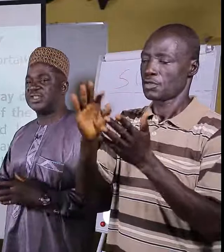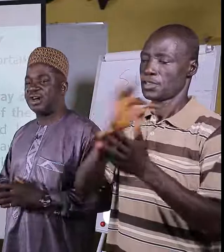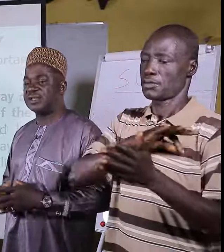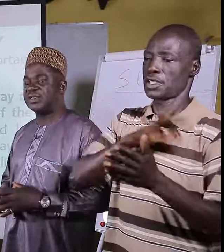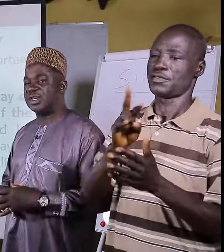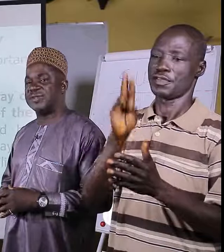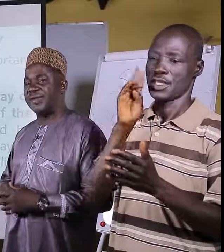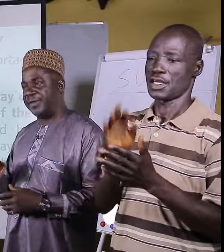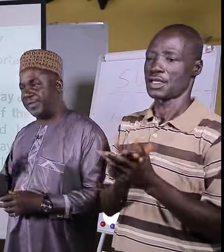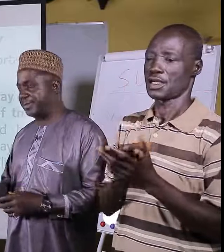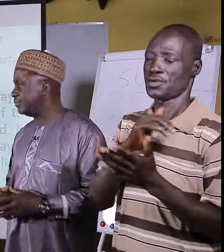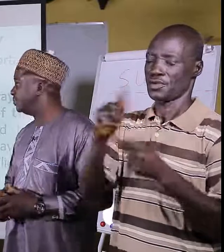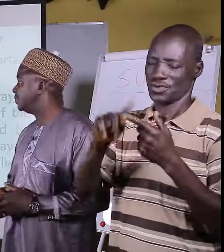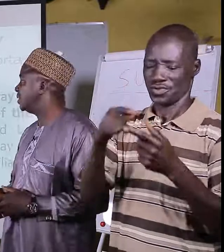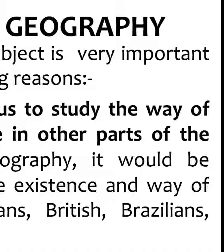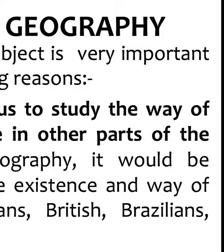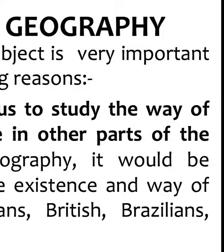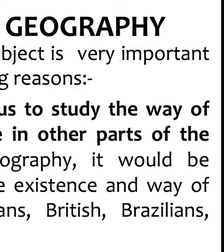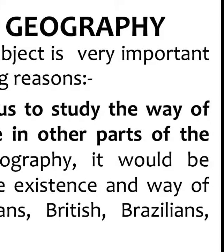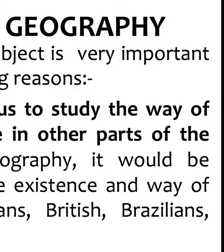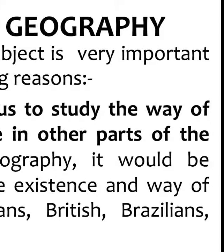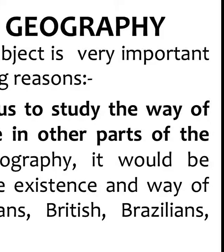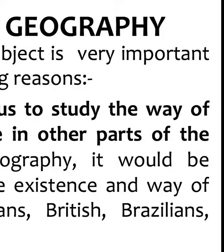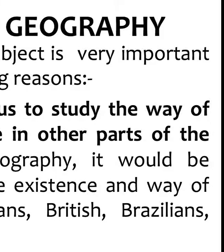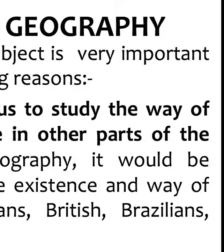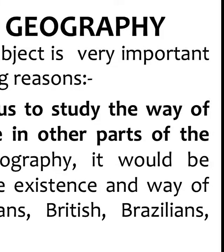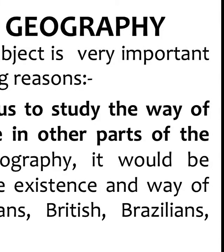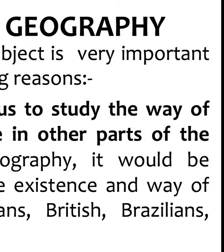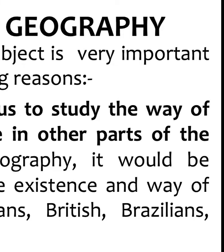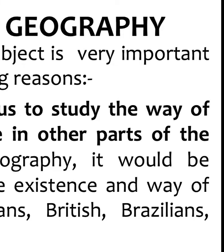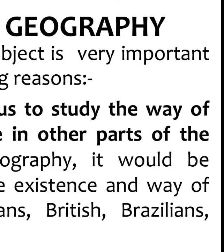we'll discuss just very few. One of them